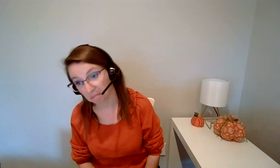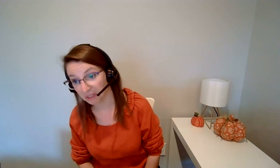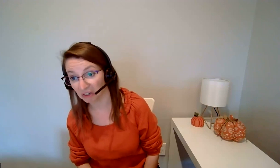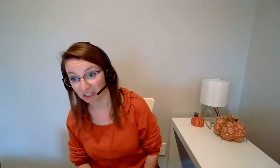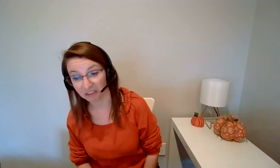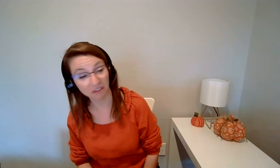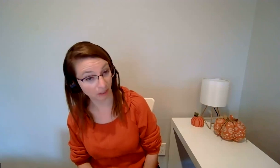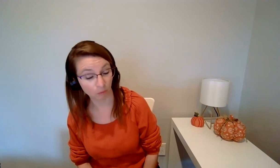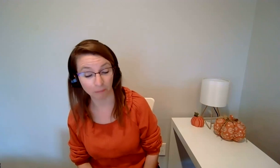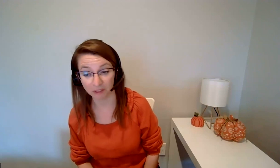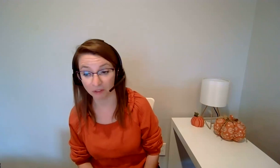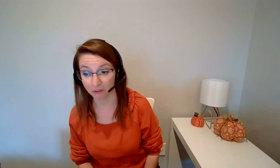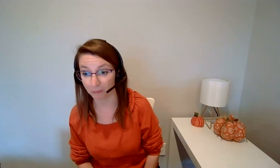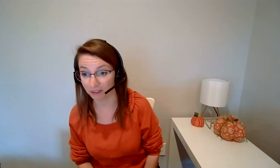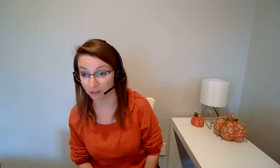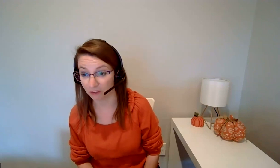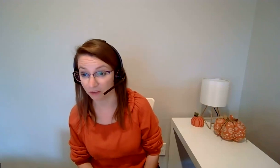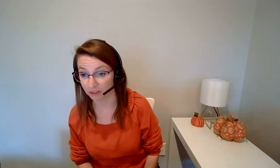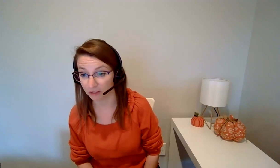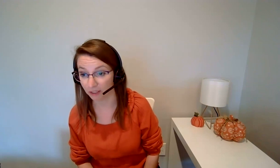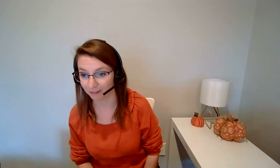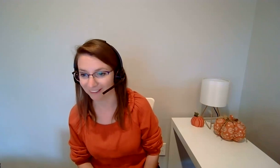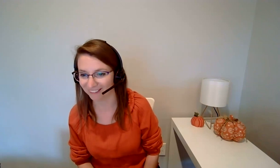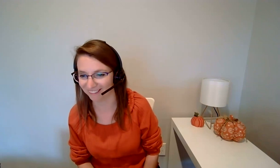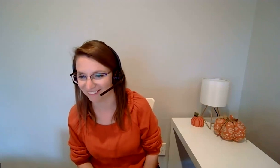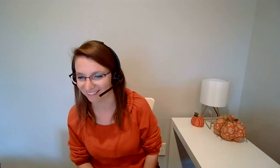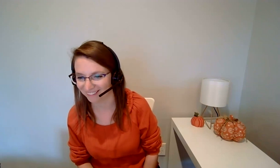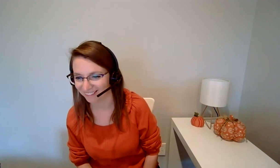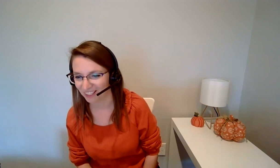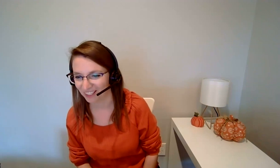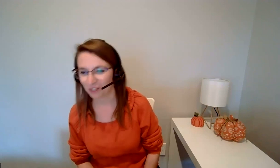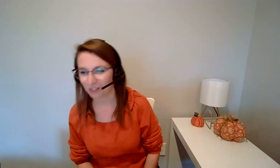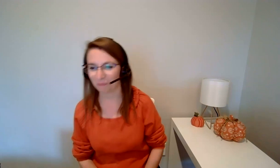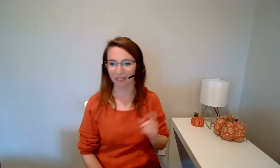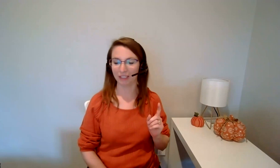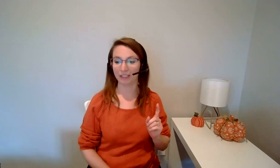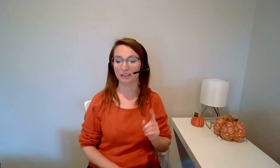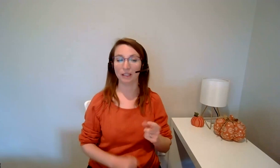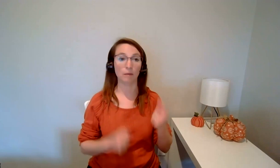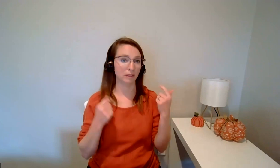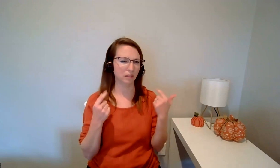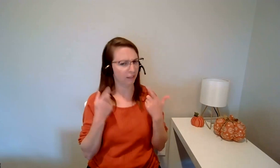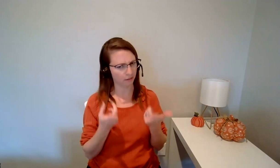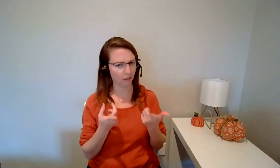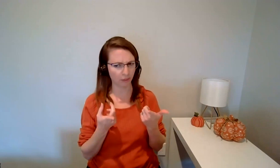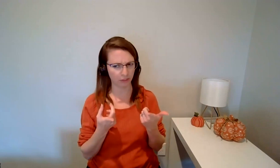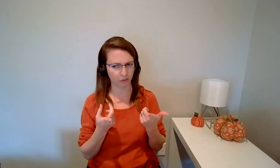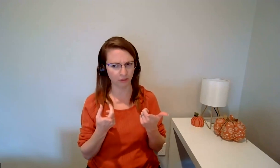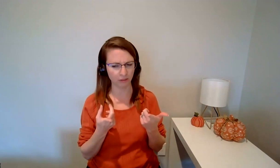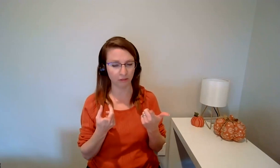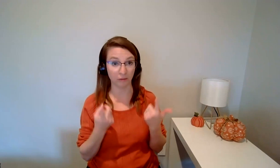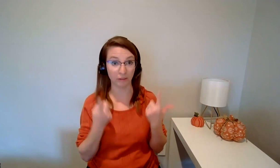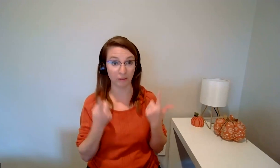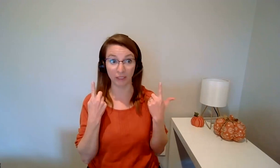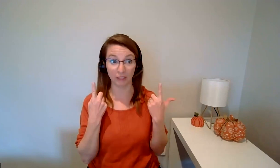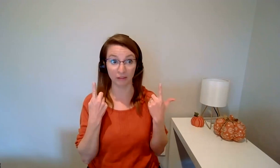They are cousins. That would be a good way to translate that. But it is, I wasn't asking a question, so I didn't